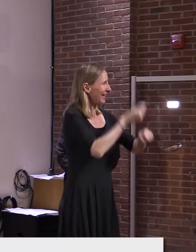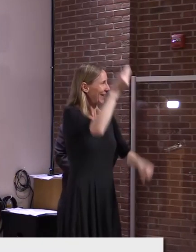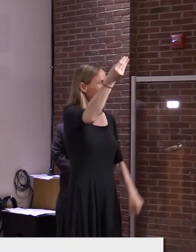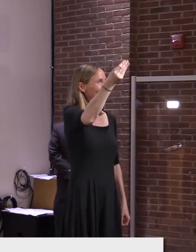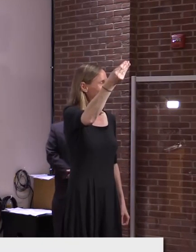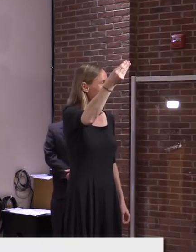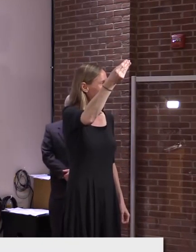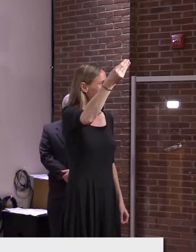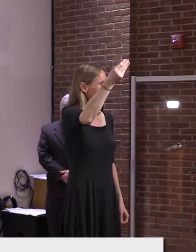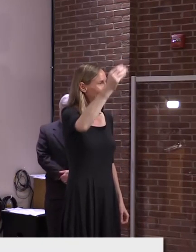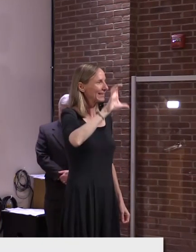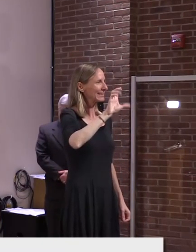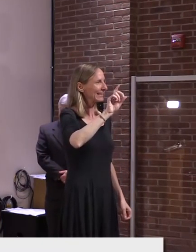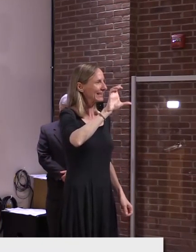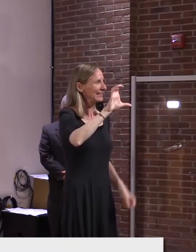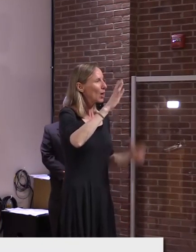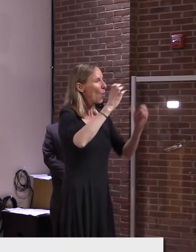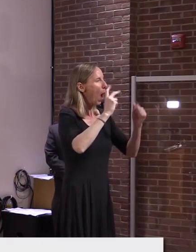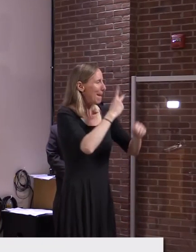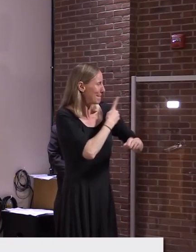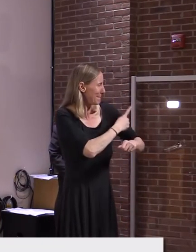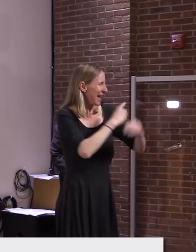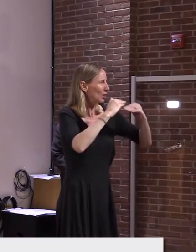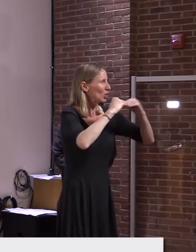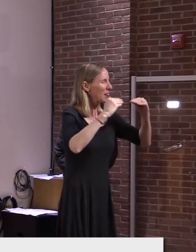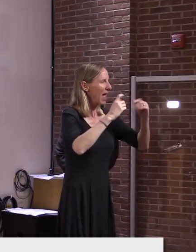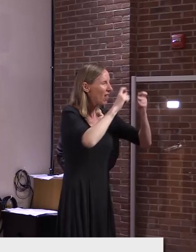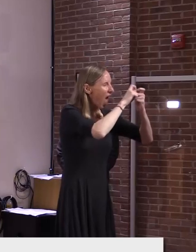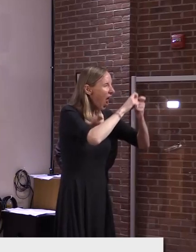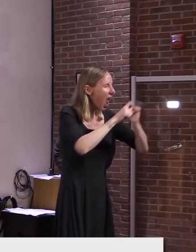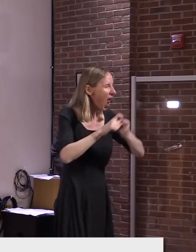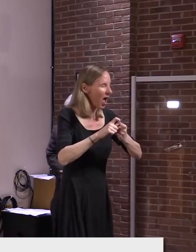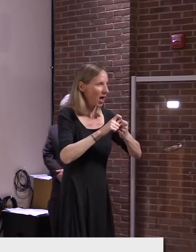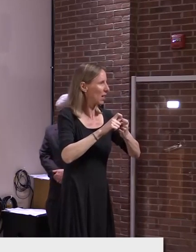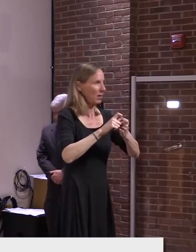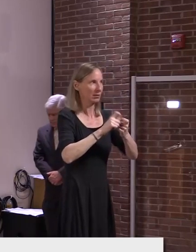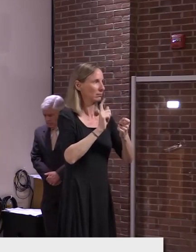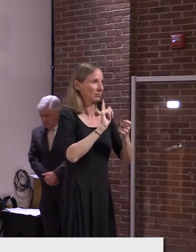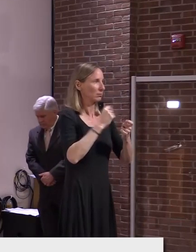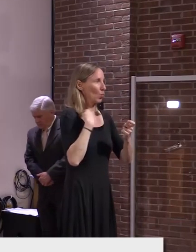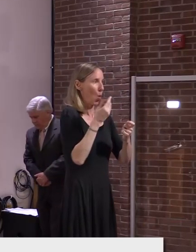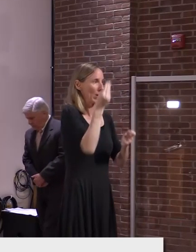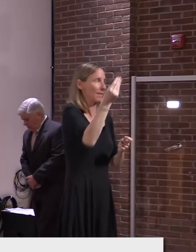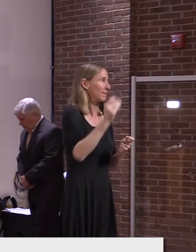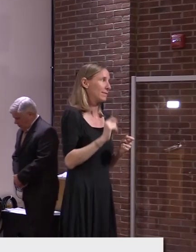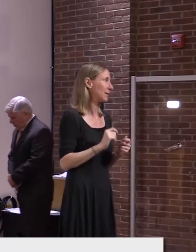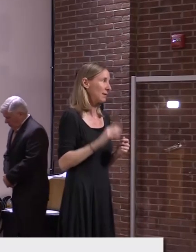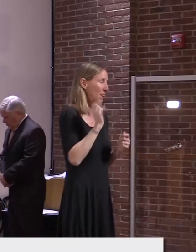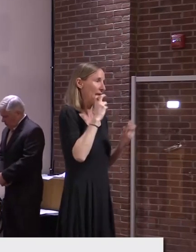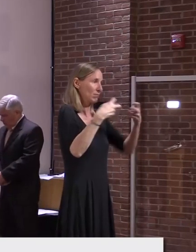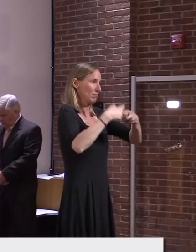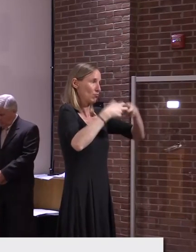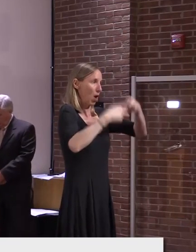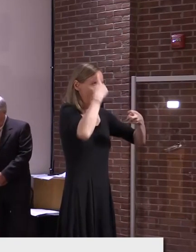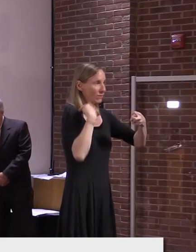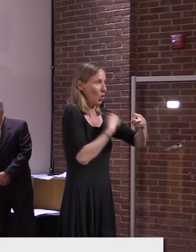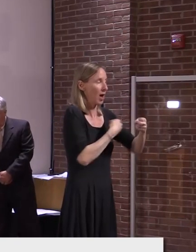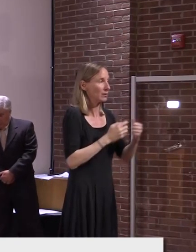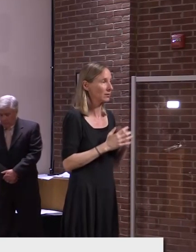now, has been requiring patient-level records to track vaccine coverage. So it is that issue that is